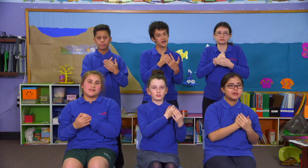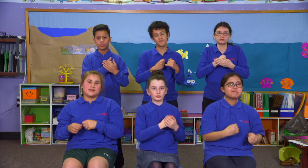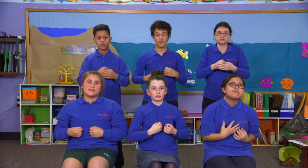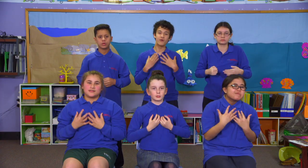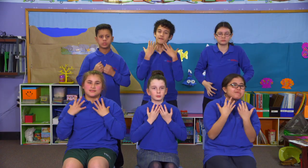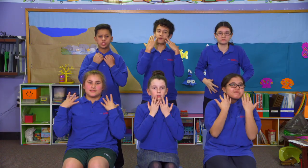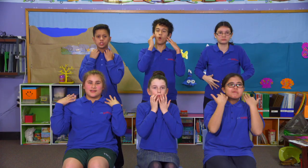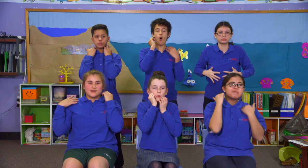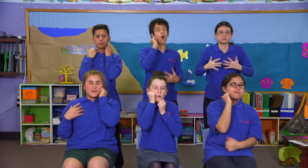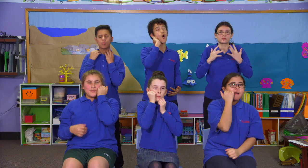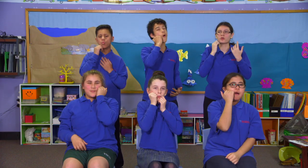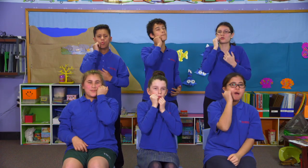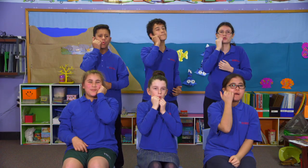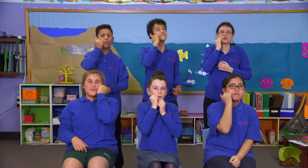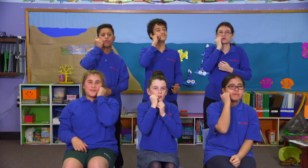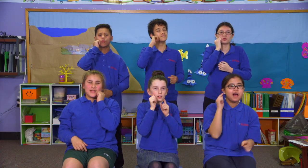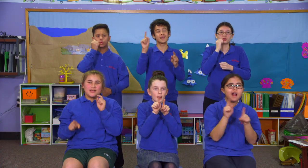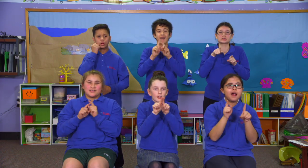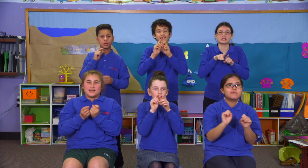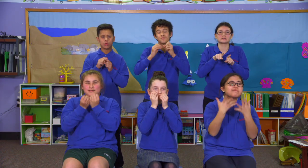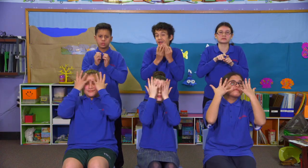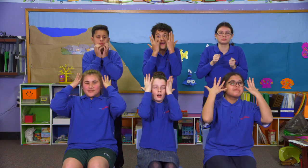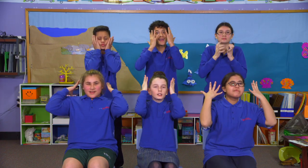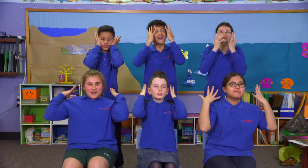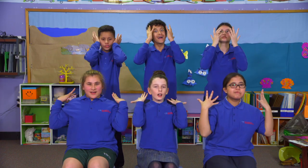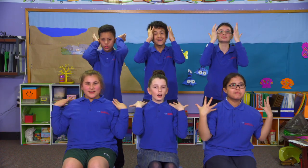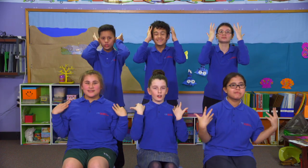it keeps me warm, like a spark in the dark.